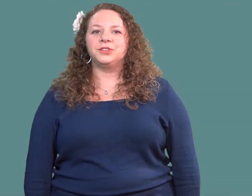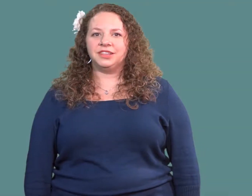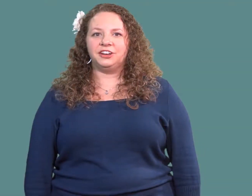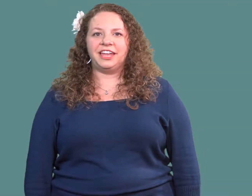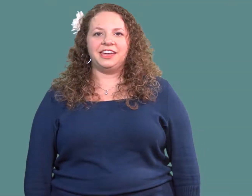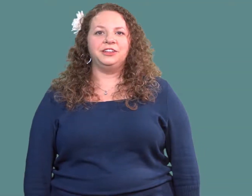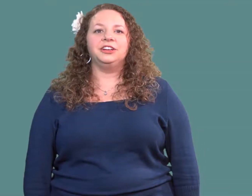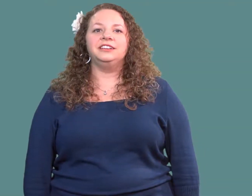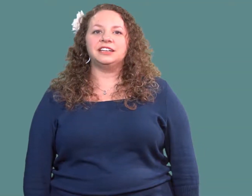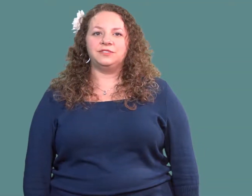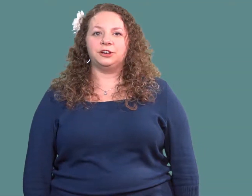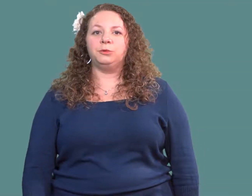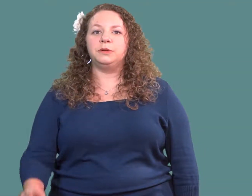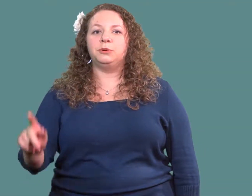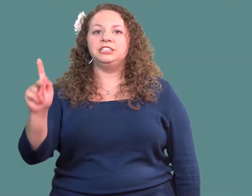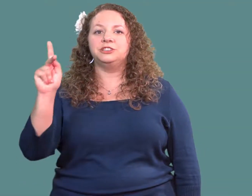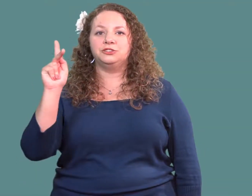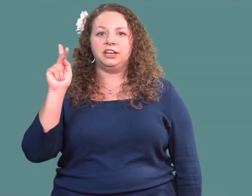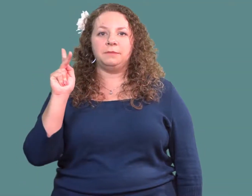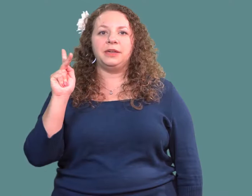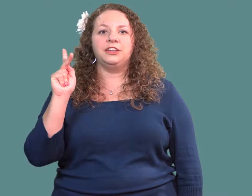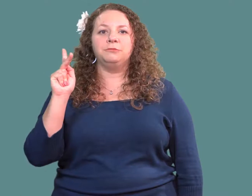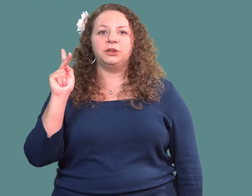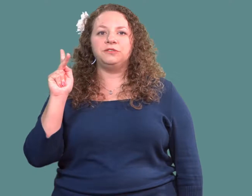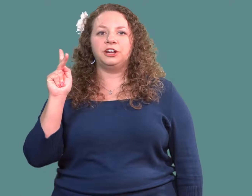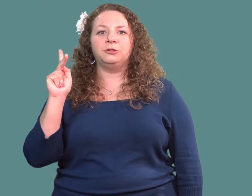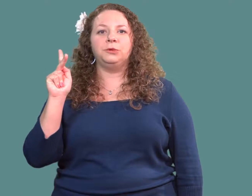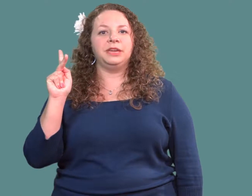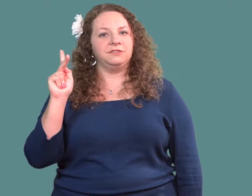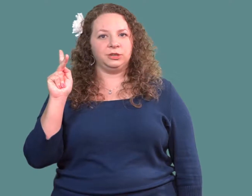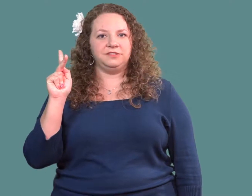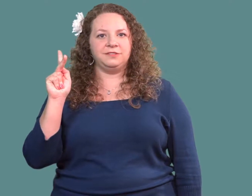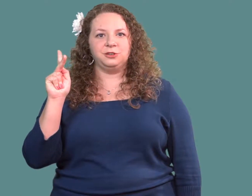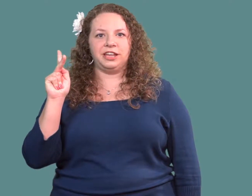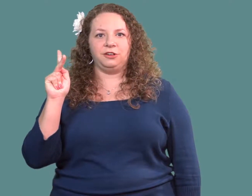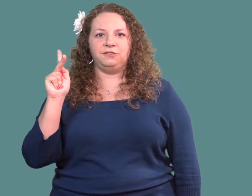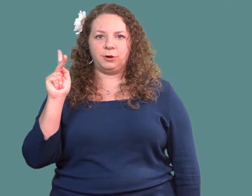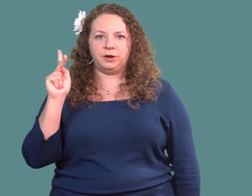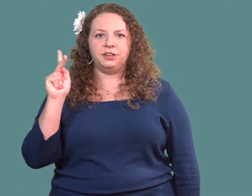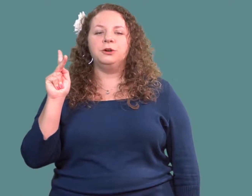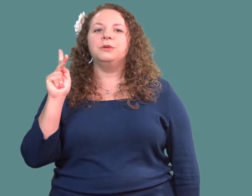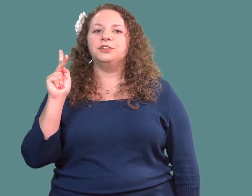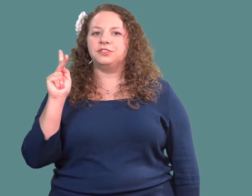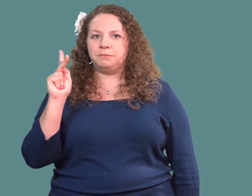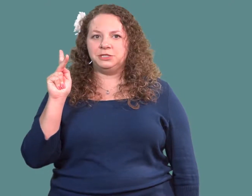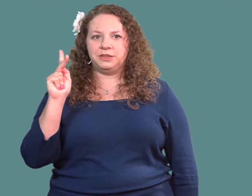For the letter K, your index finger will be pointing straight up and your middle finger will be at a 45-degree angle forward with your thumb between the